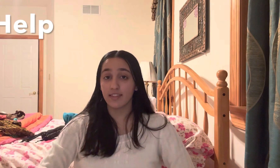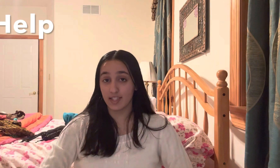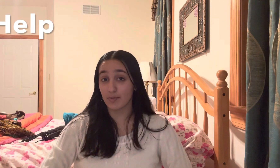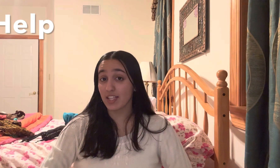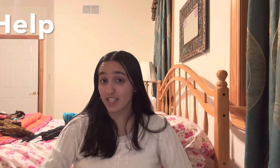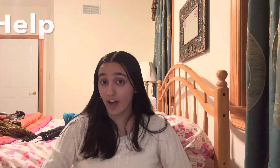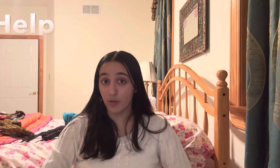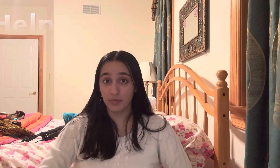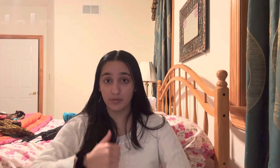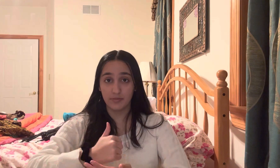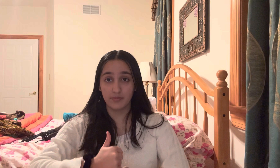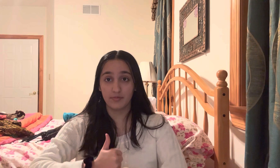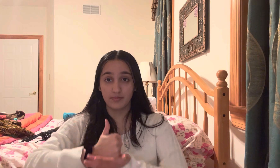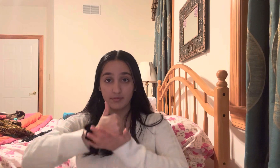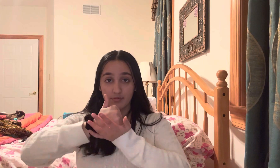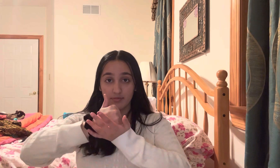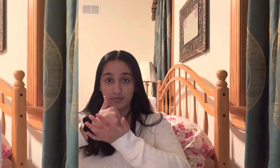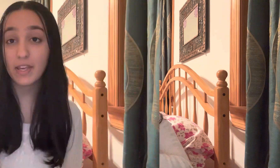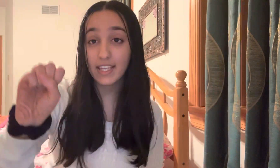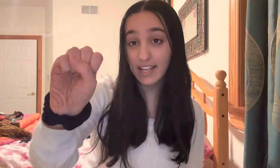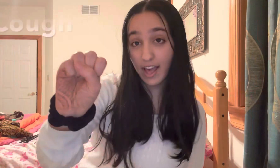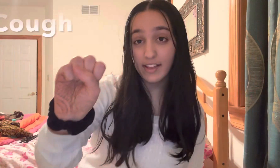This means help. Make an S.